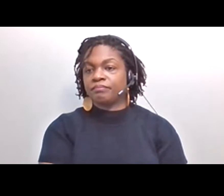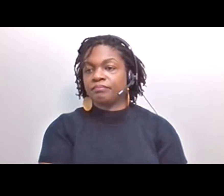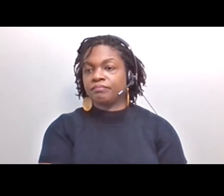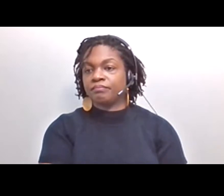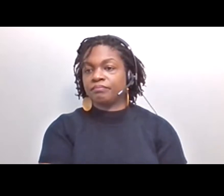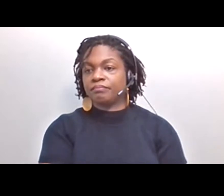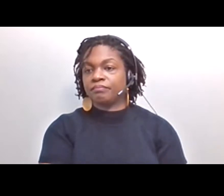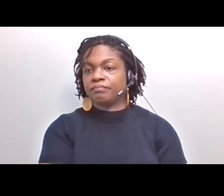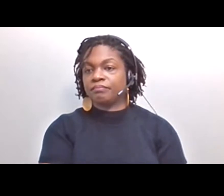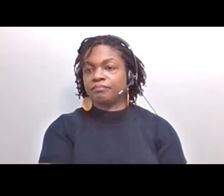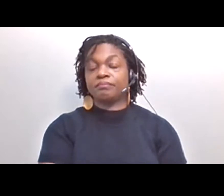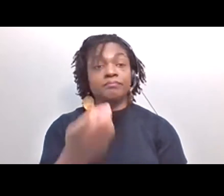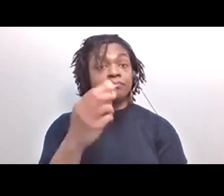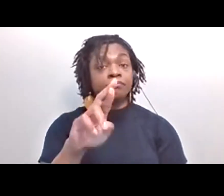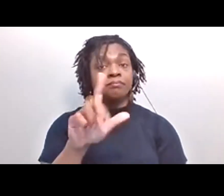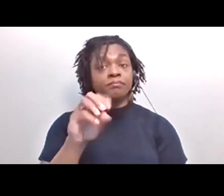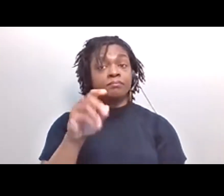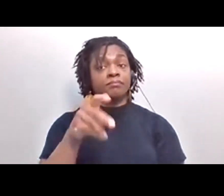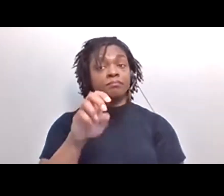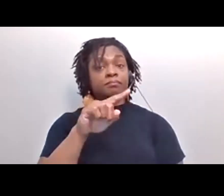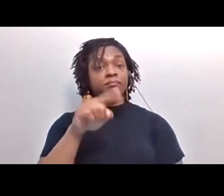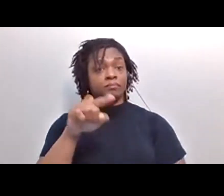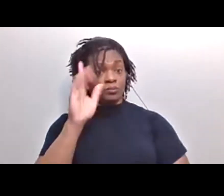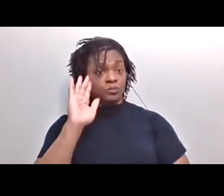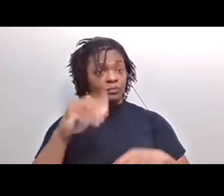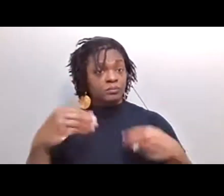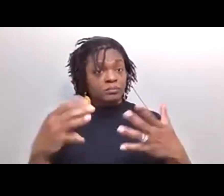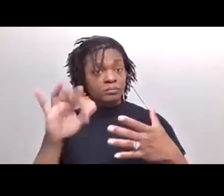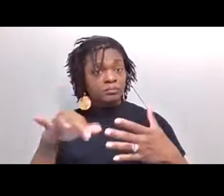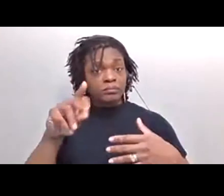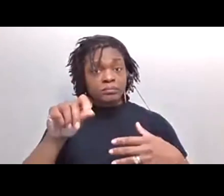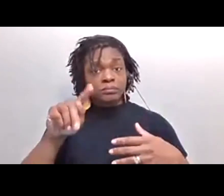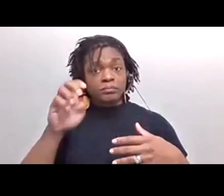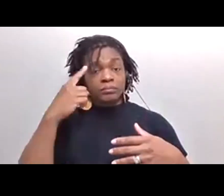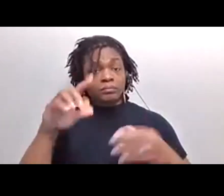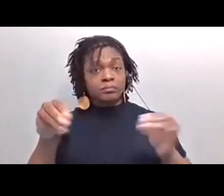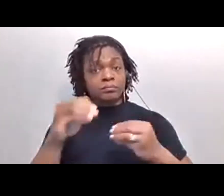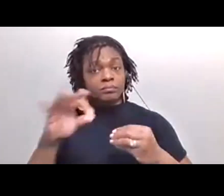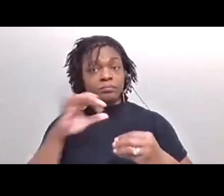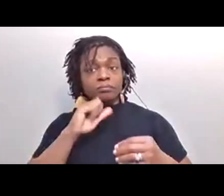Dr. Lopez, will you be given the update for Office of Aging?